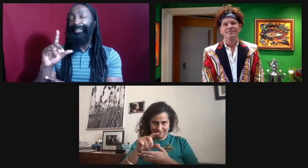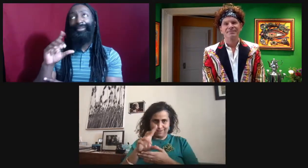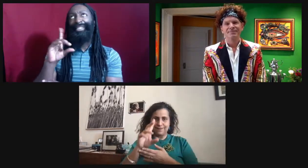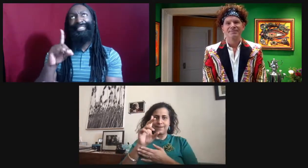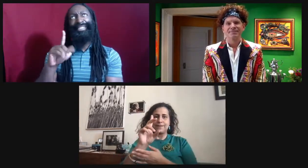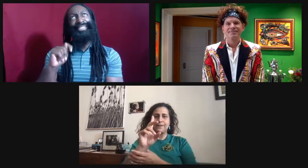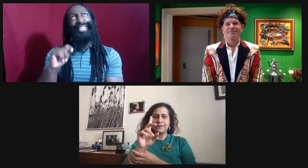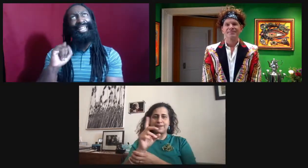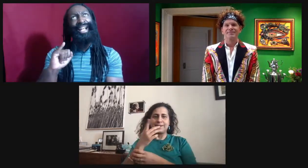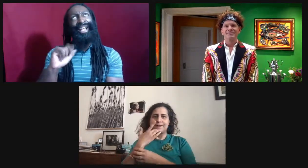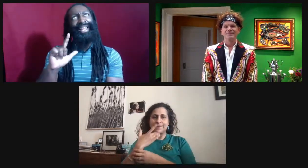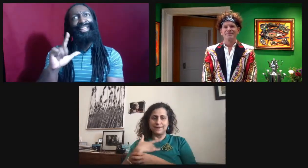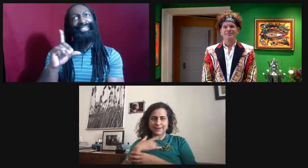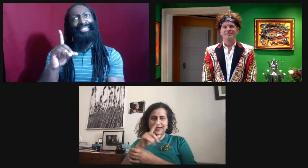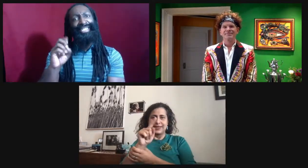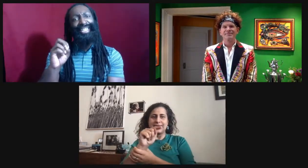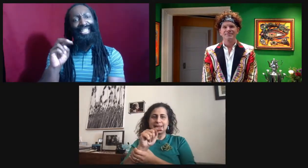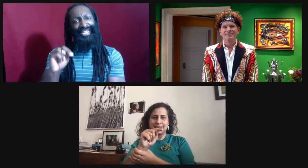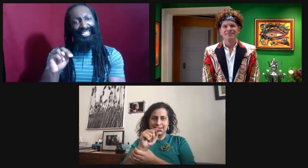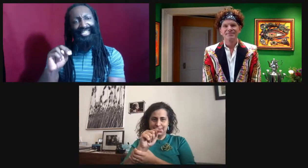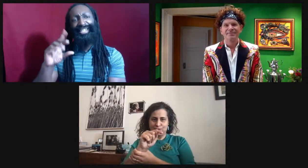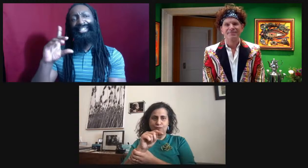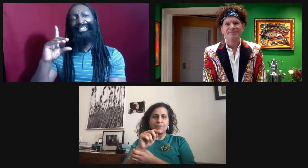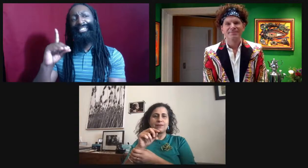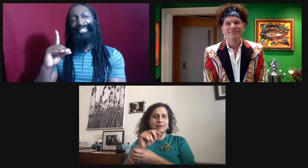sculptor. Yeah, I think it was Tilden.